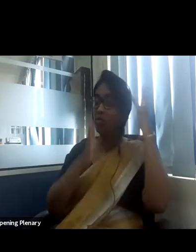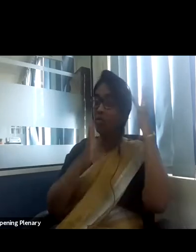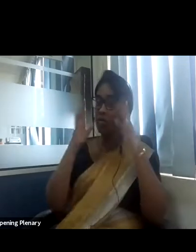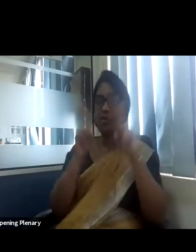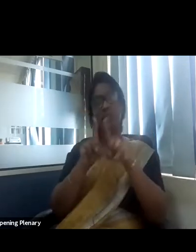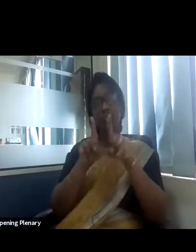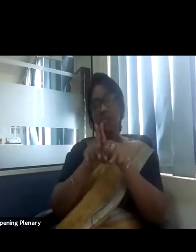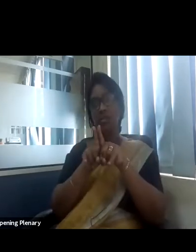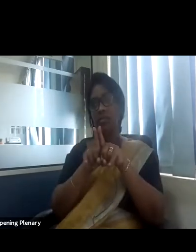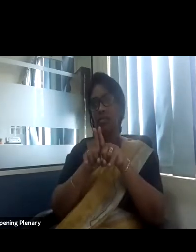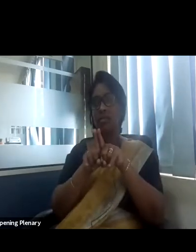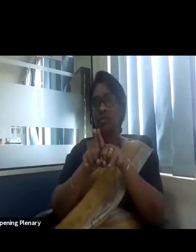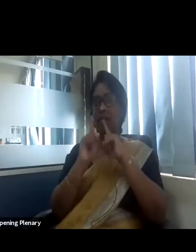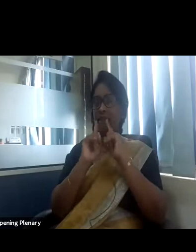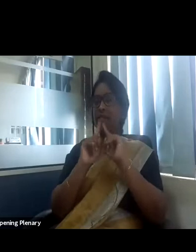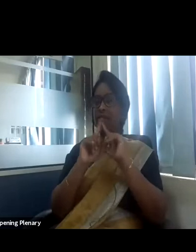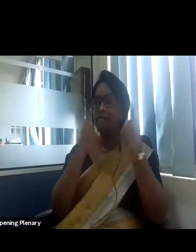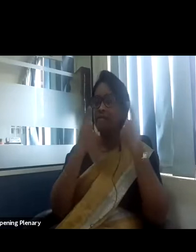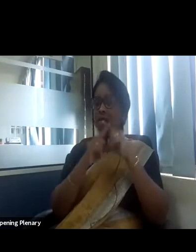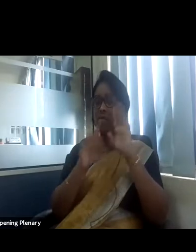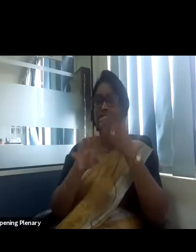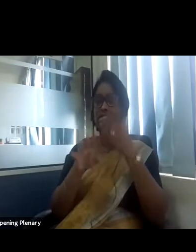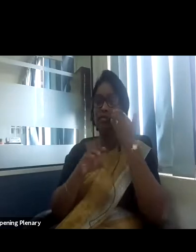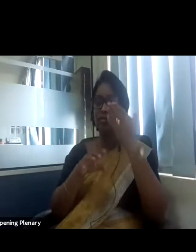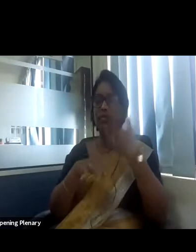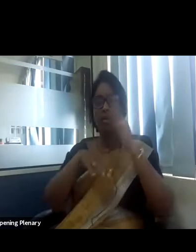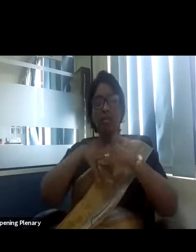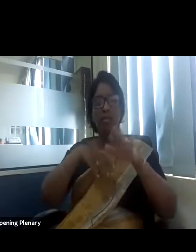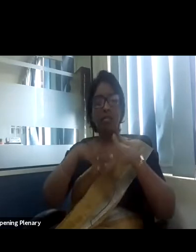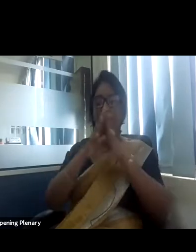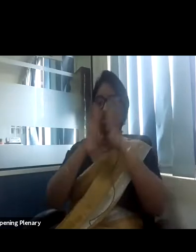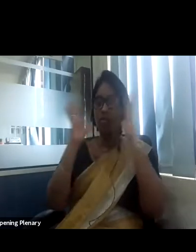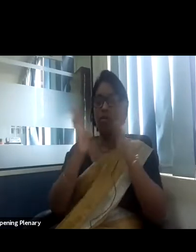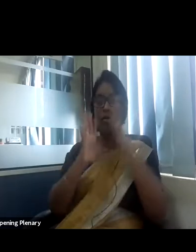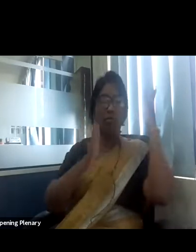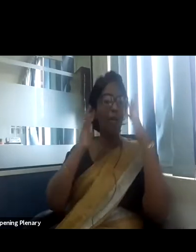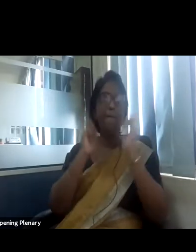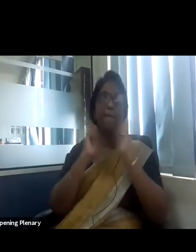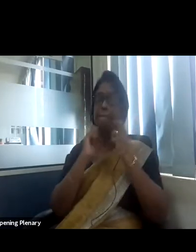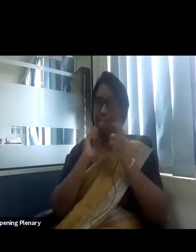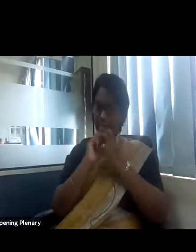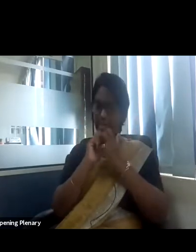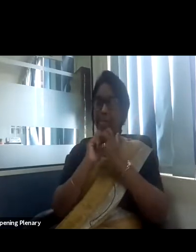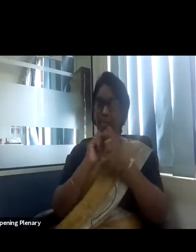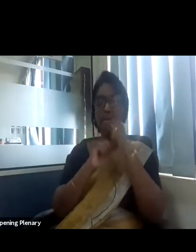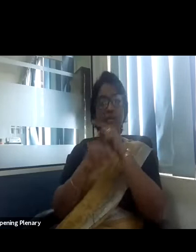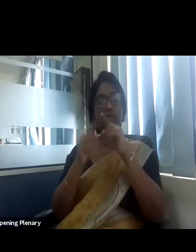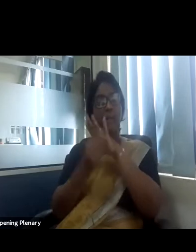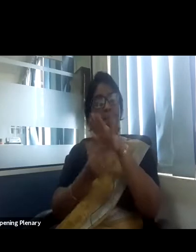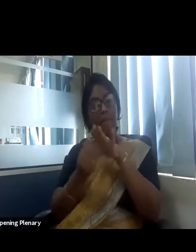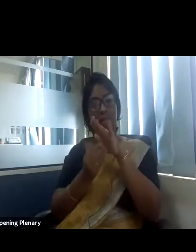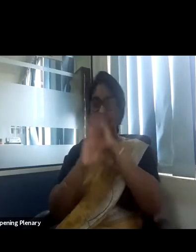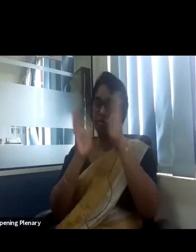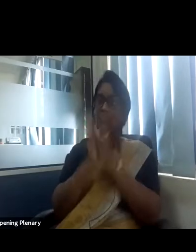face are global problems, whether they are a health crisis, environmental crisis, economic crisis. And so their global nature